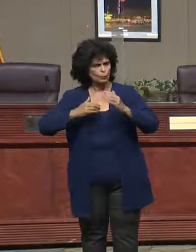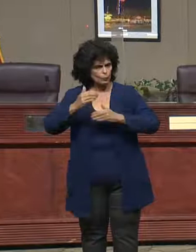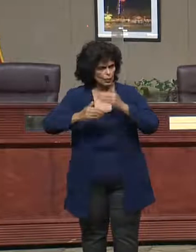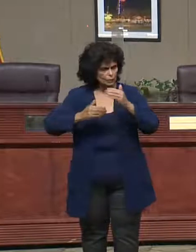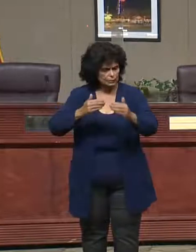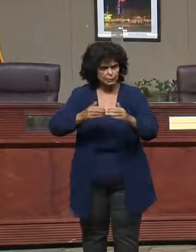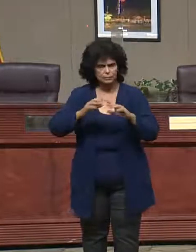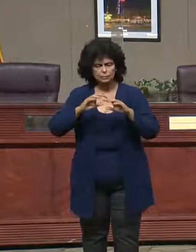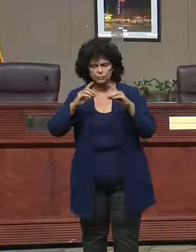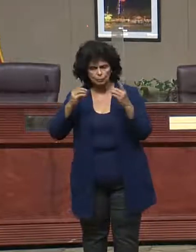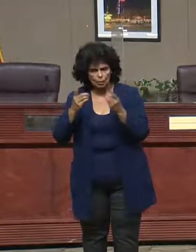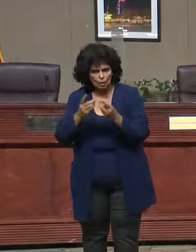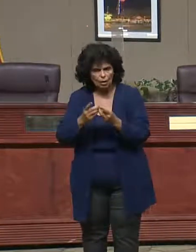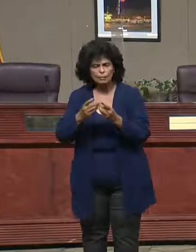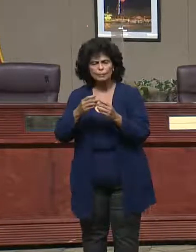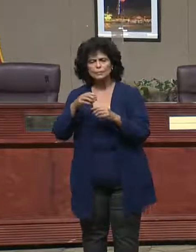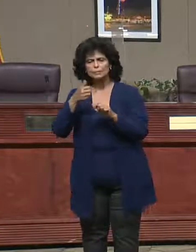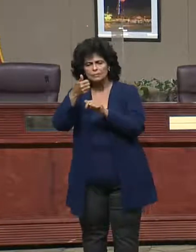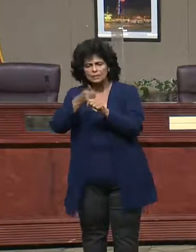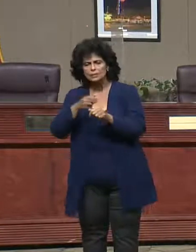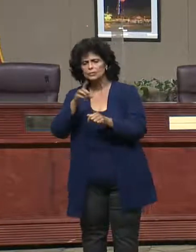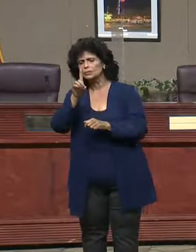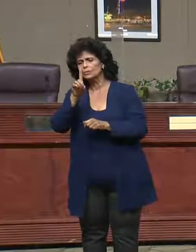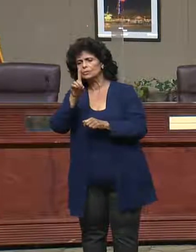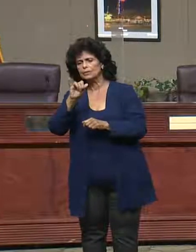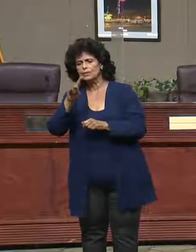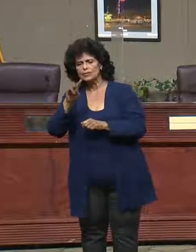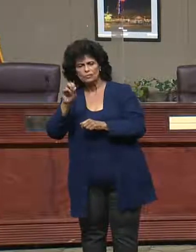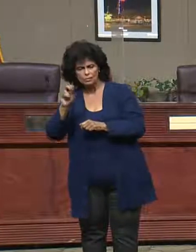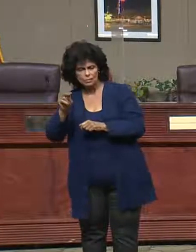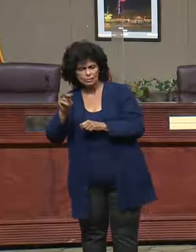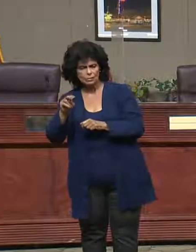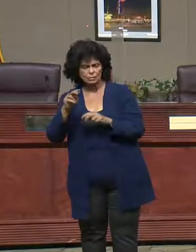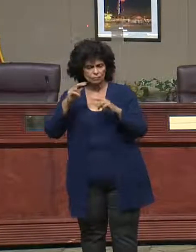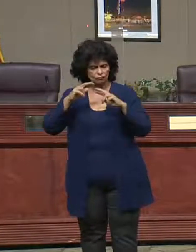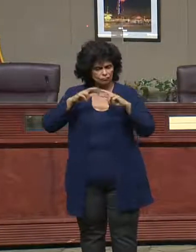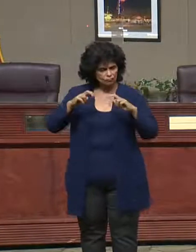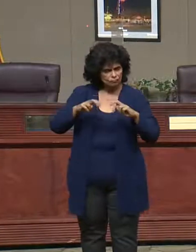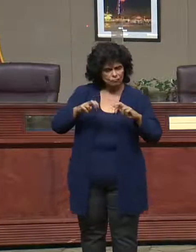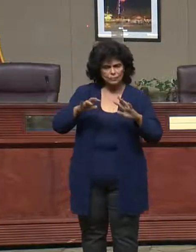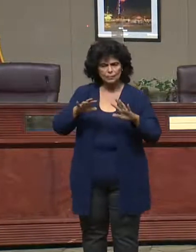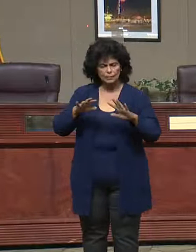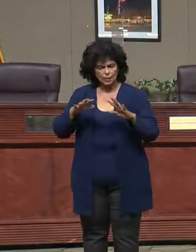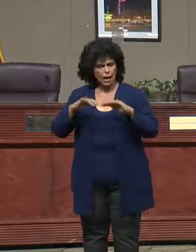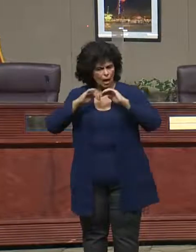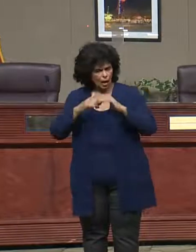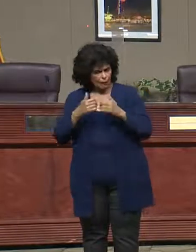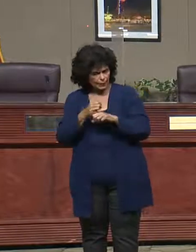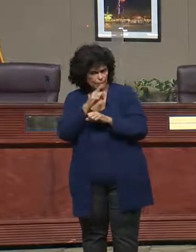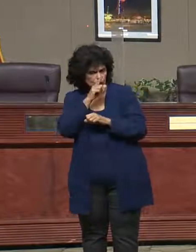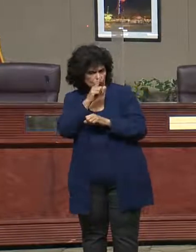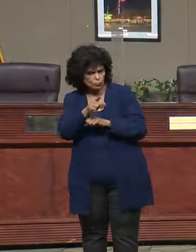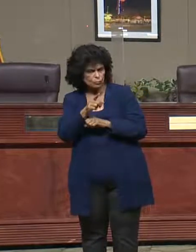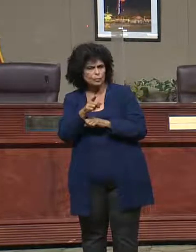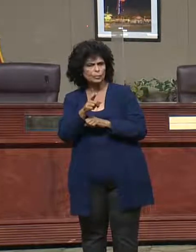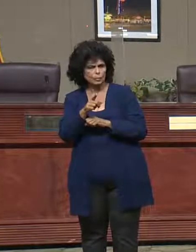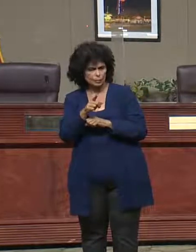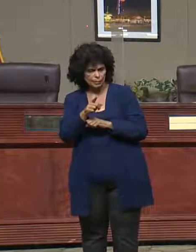divisions to see how we can make certain that the community reflects